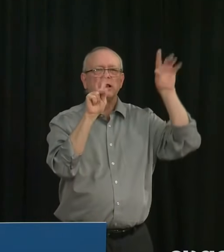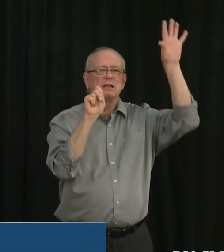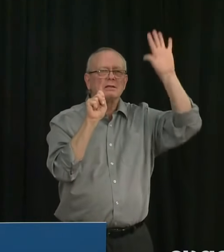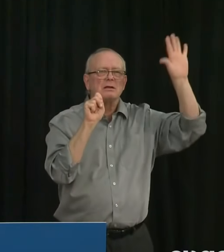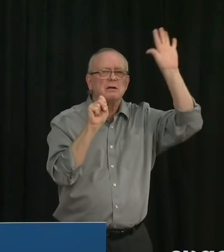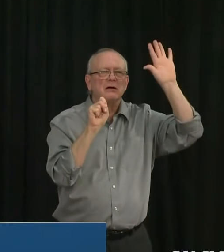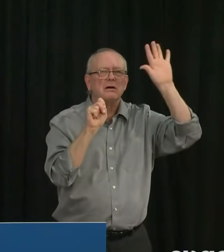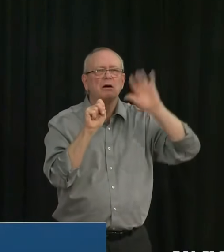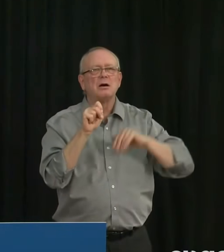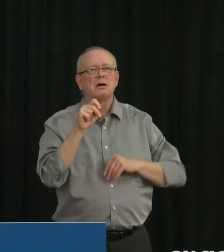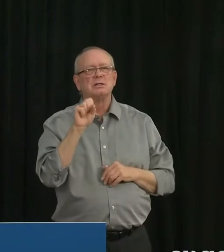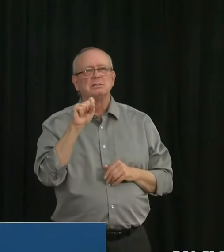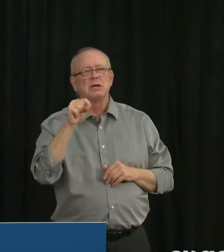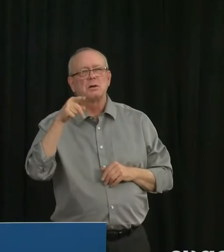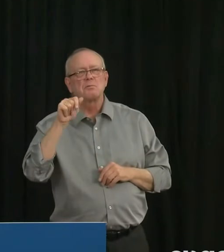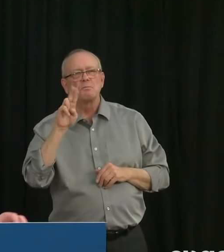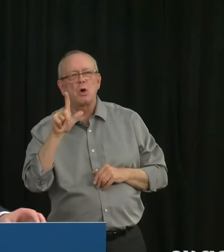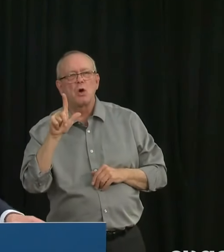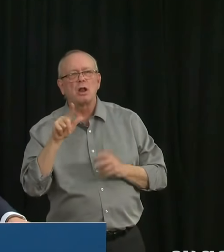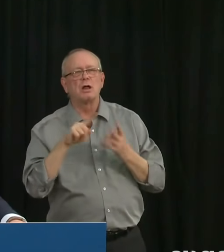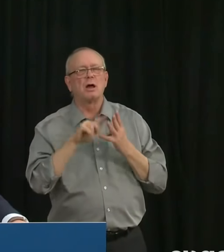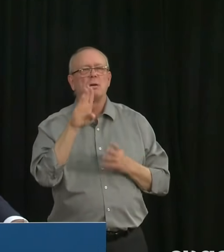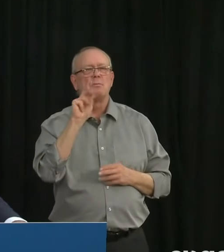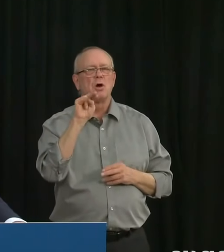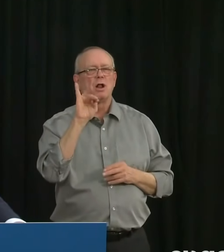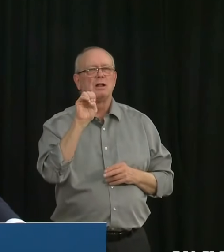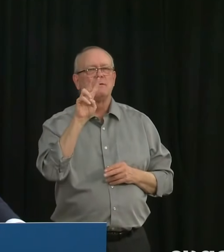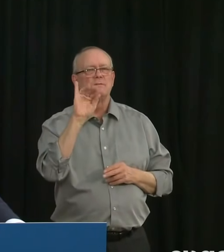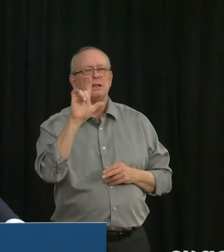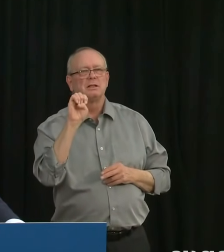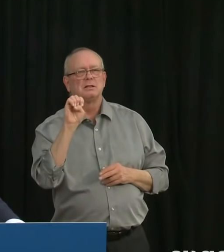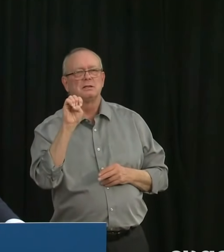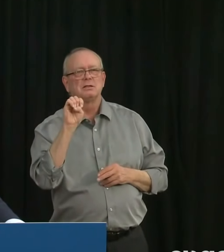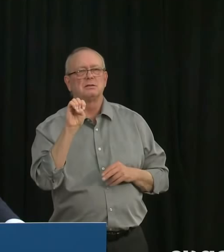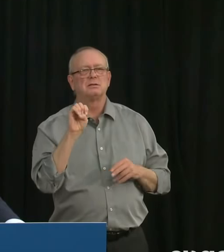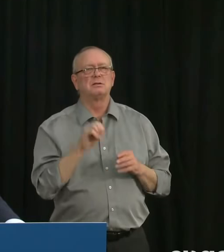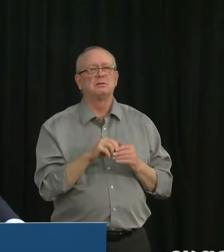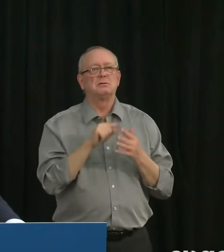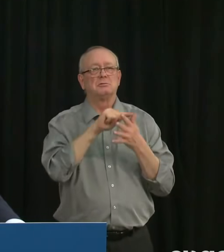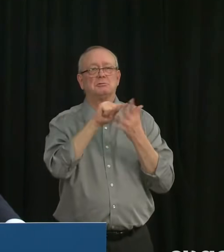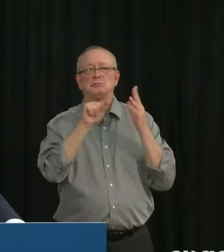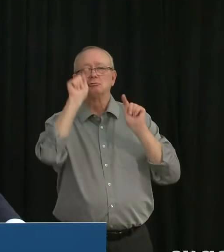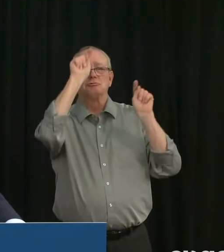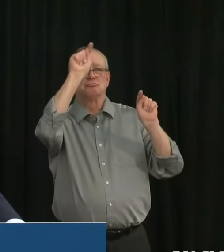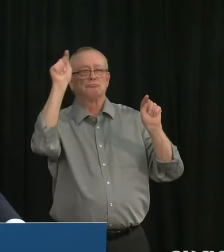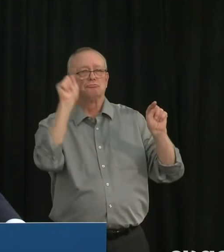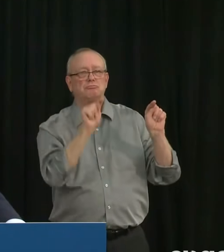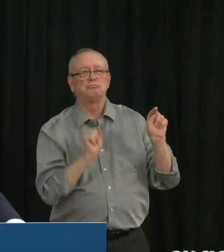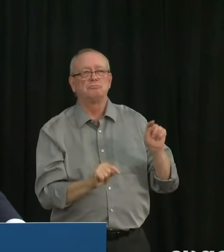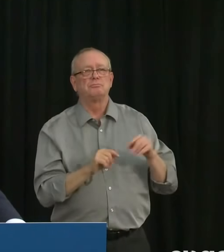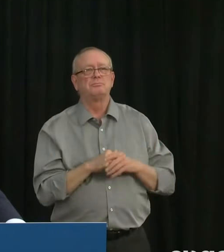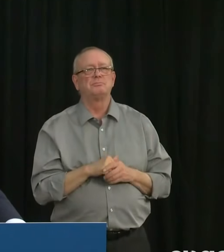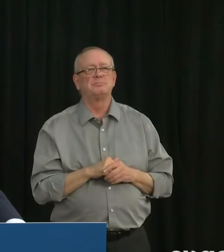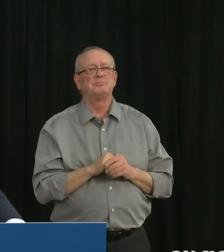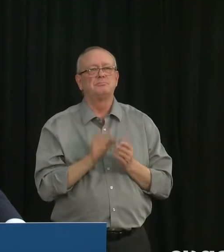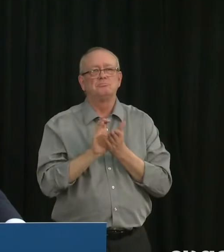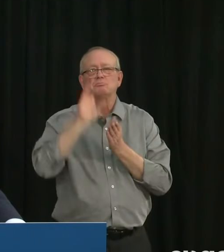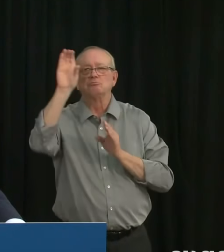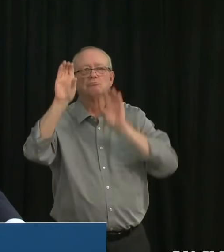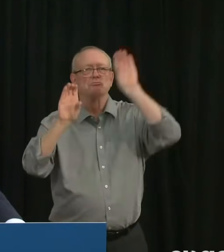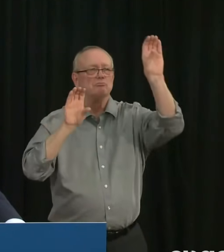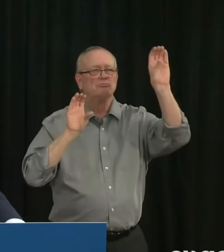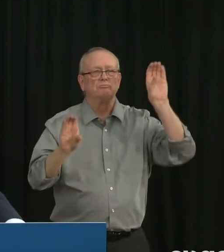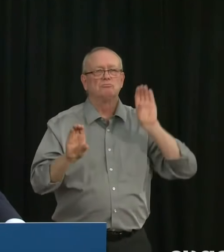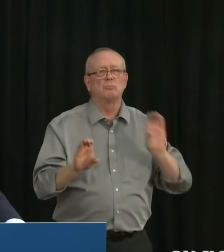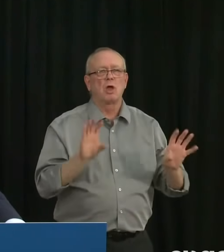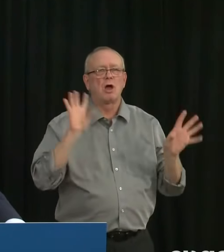lab in Bonnyville. More than 100,000 tests are available for distribution to these sites. They'll be used